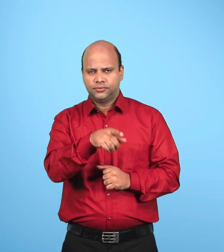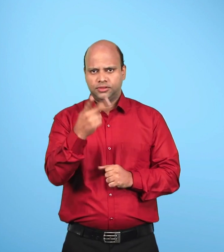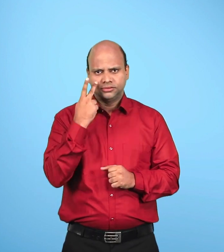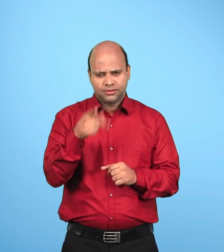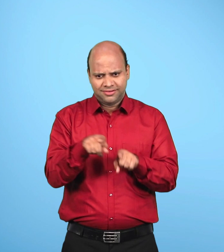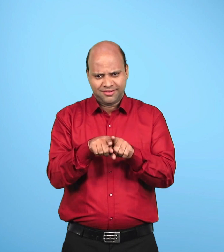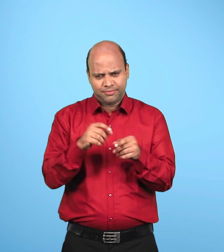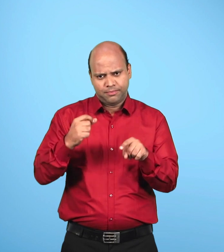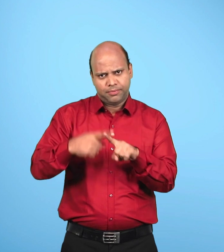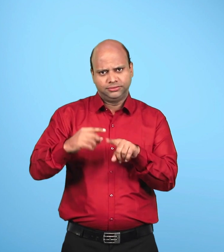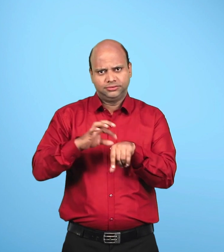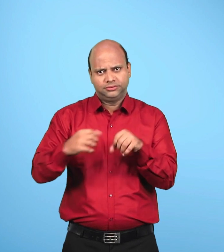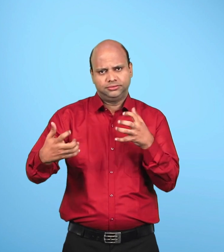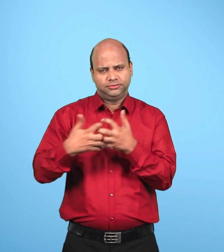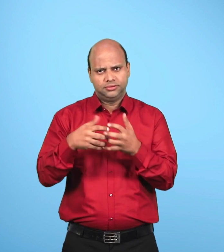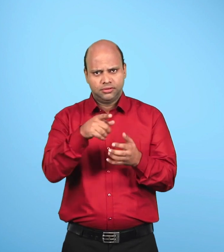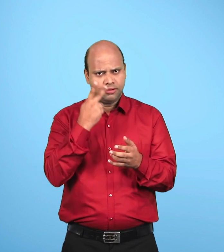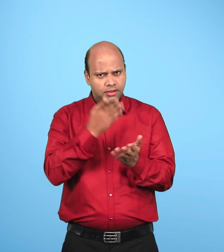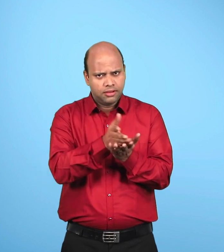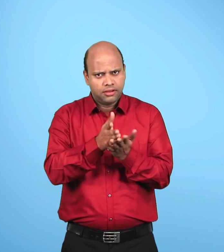adaptations? There are desert